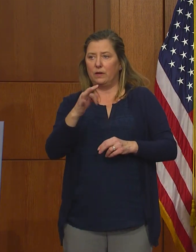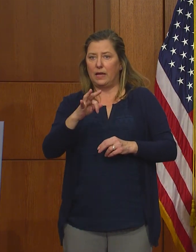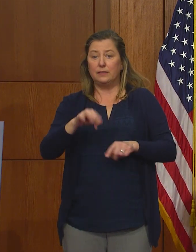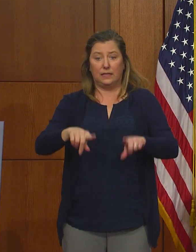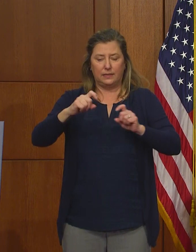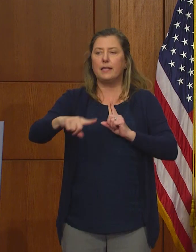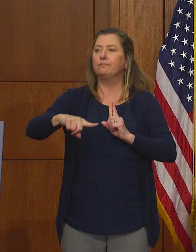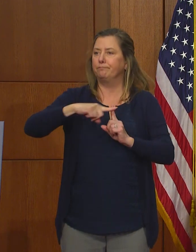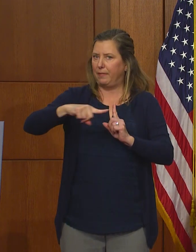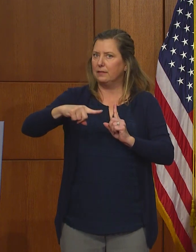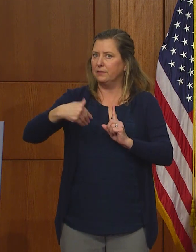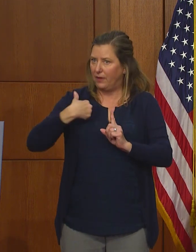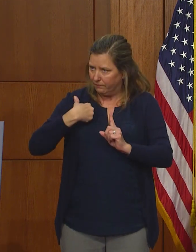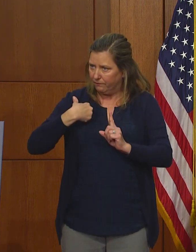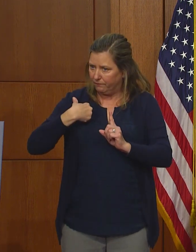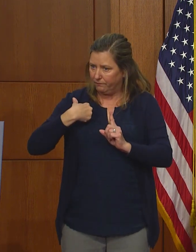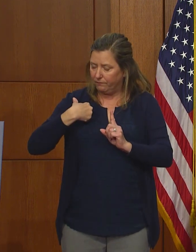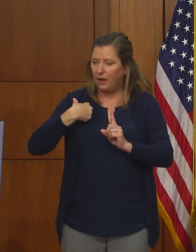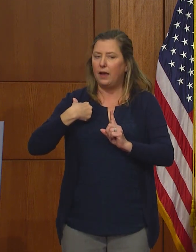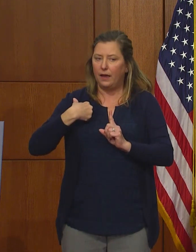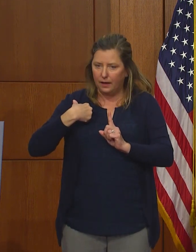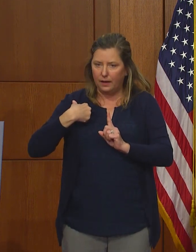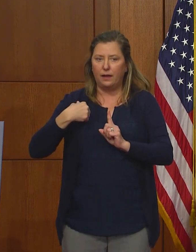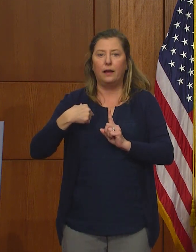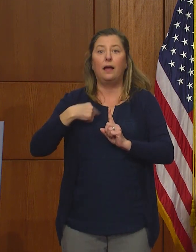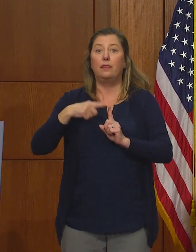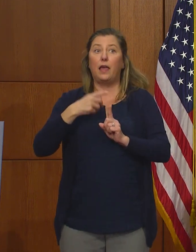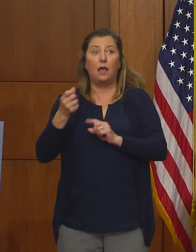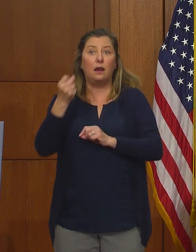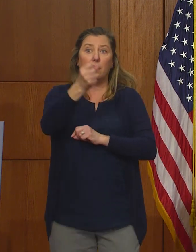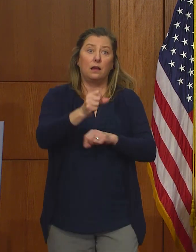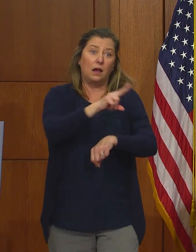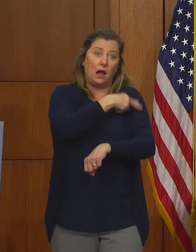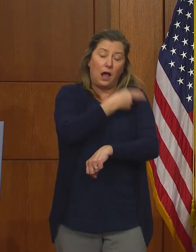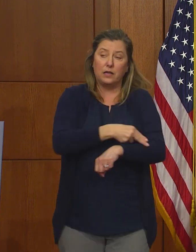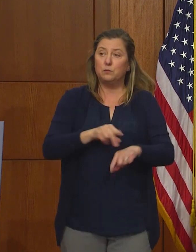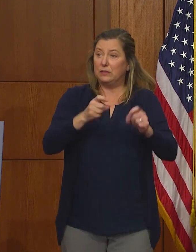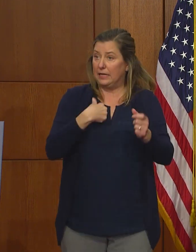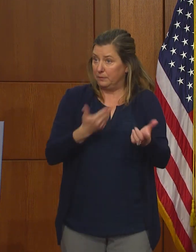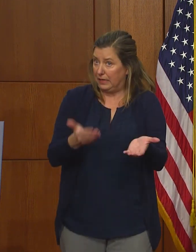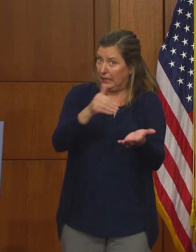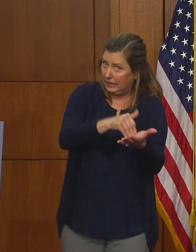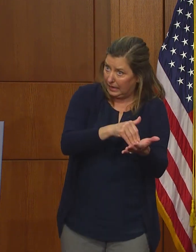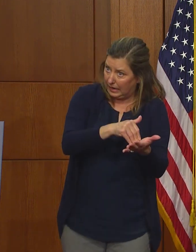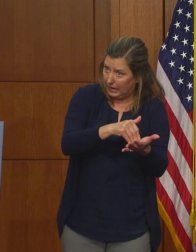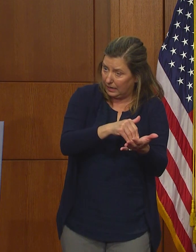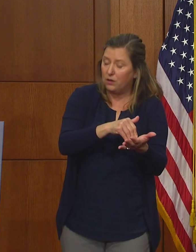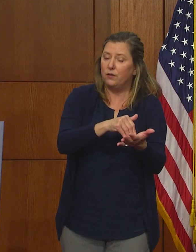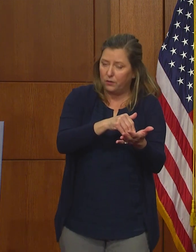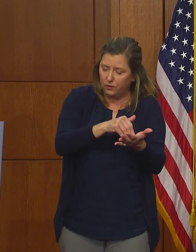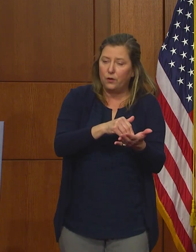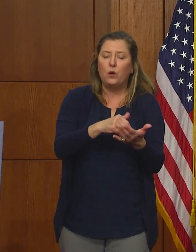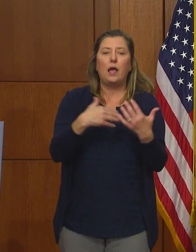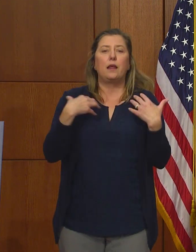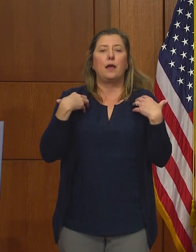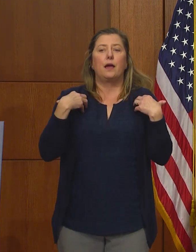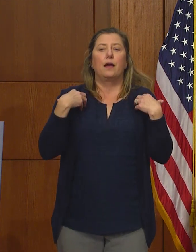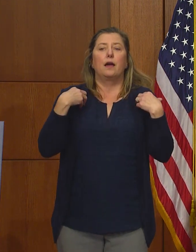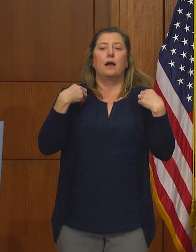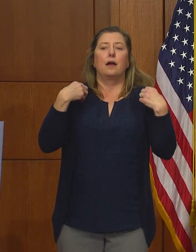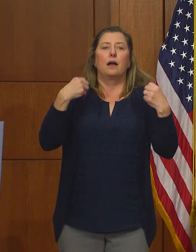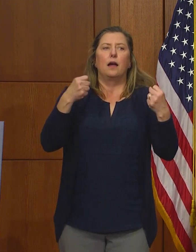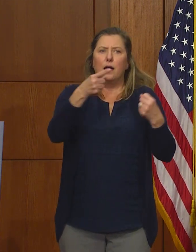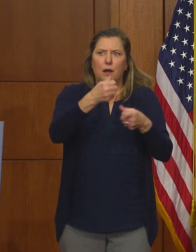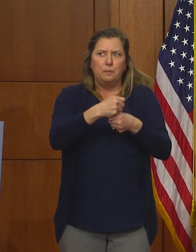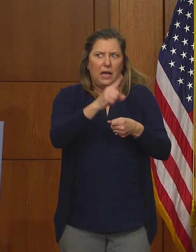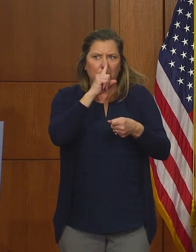positive, and then I was in the hospital and they tested me again, and then I got better and they wanted